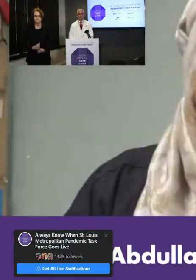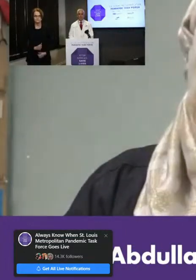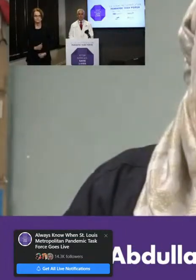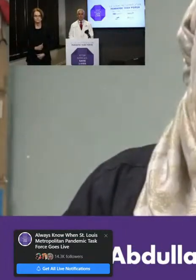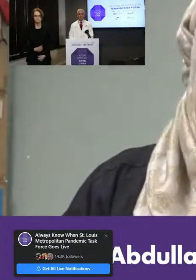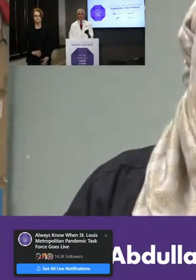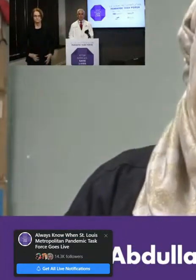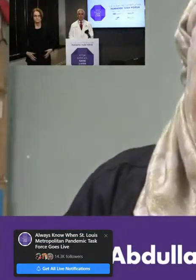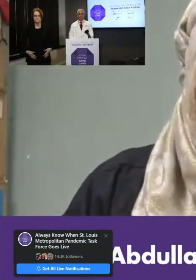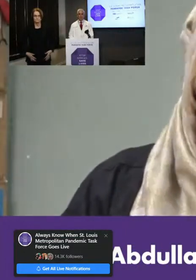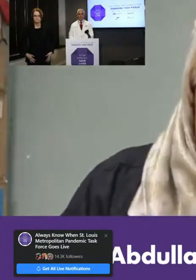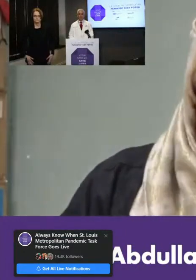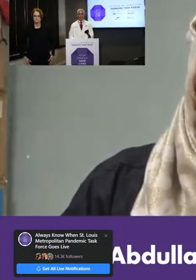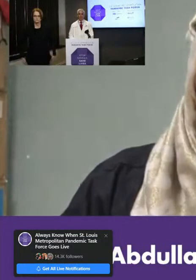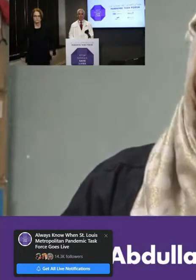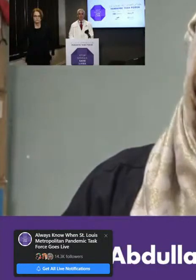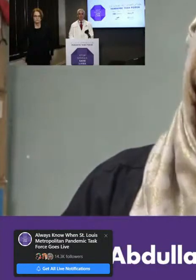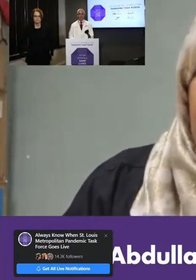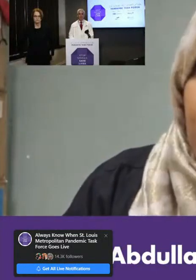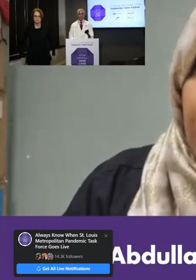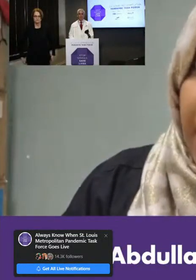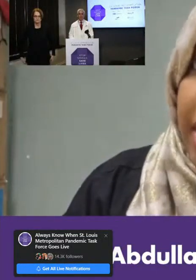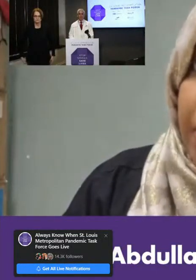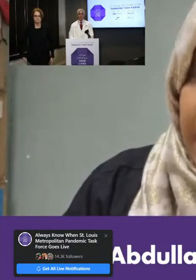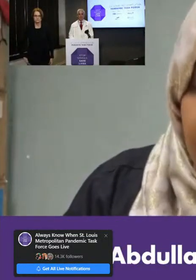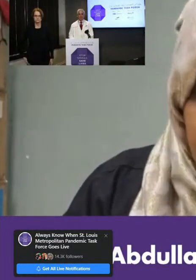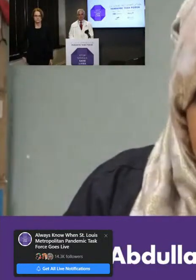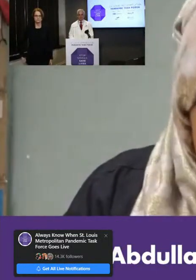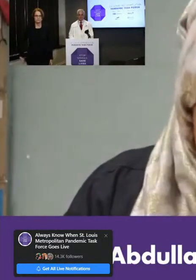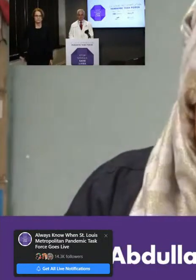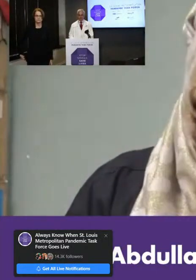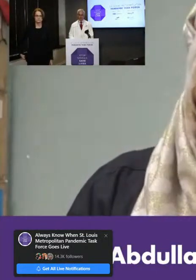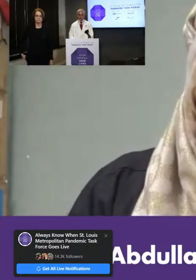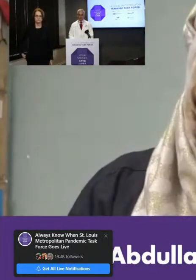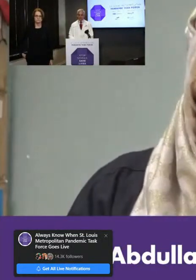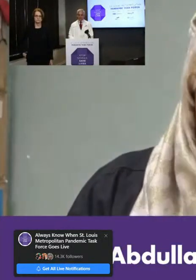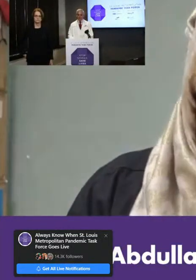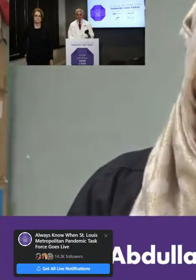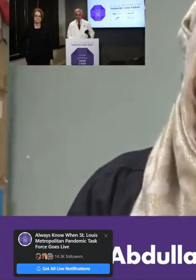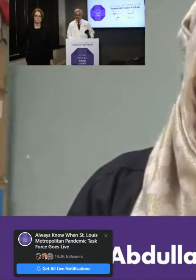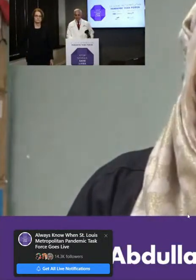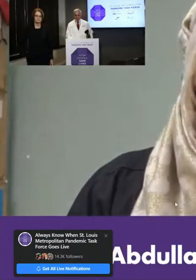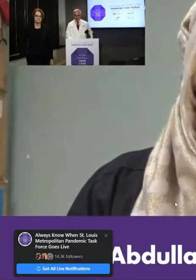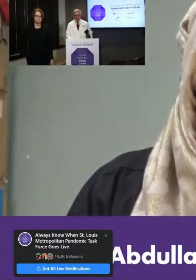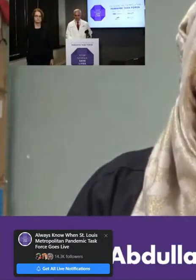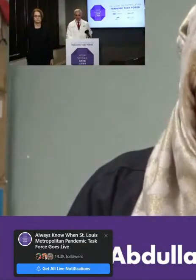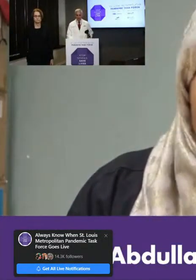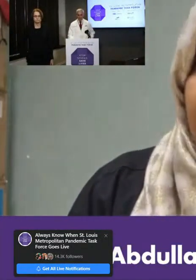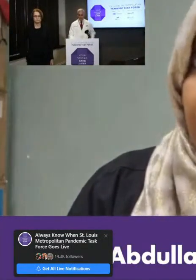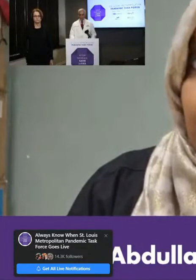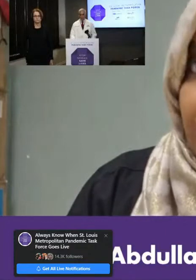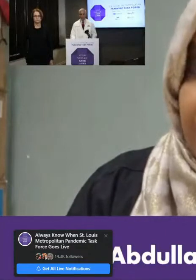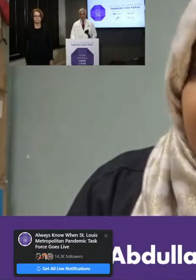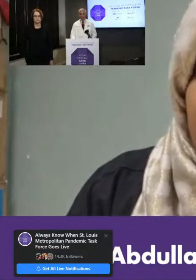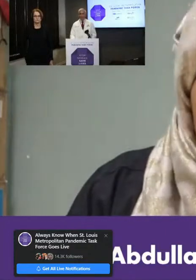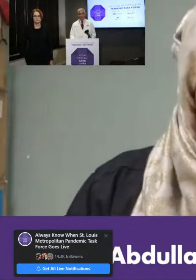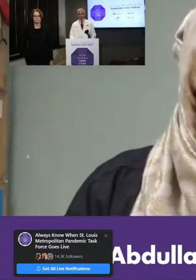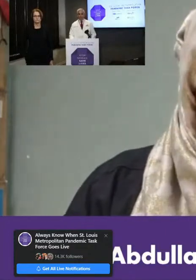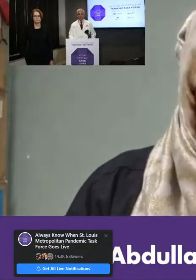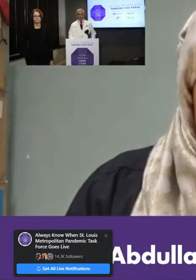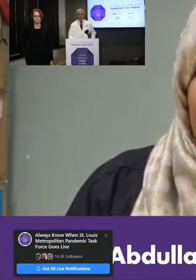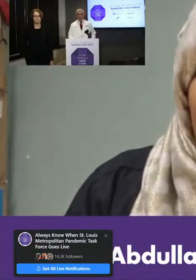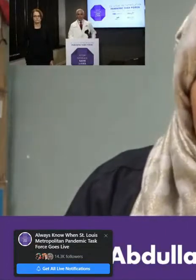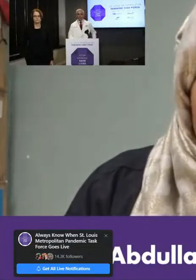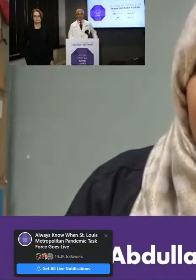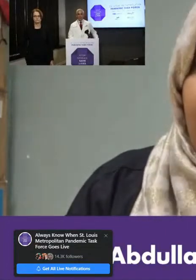alive. So over time, I watched him become consumed by this pandemic. He would follow the news every day about the ventilator shortages.